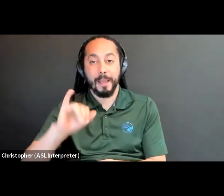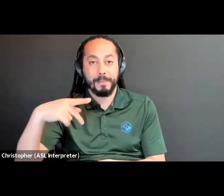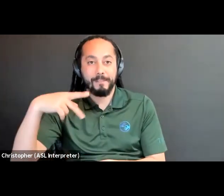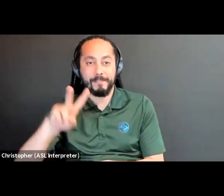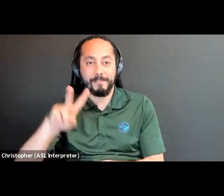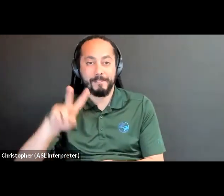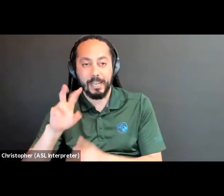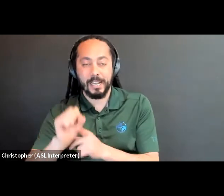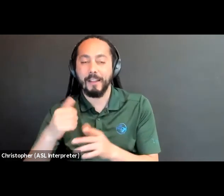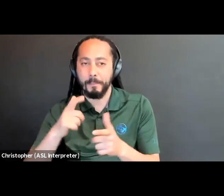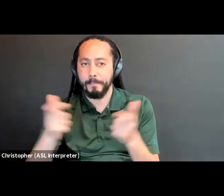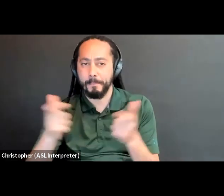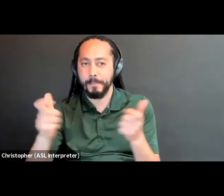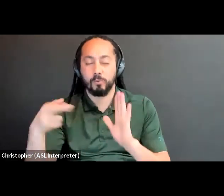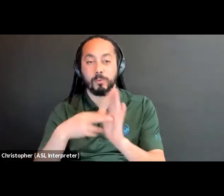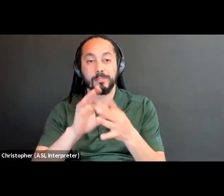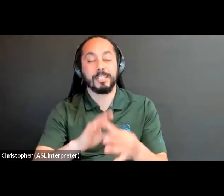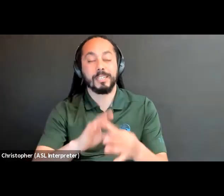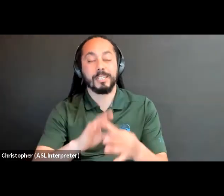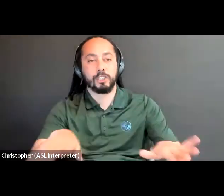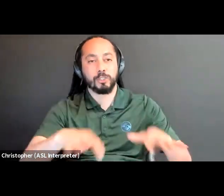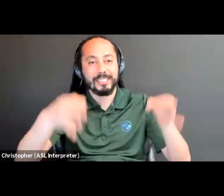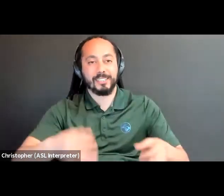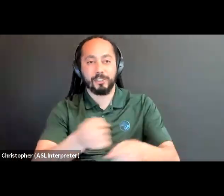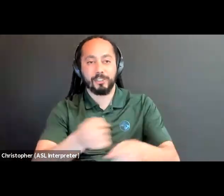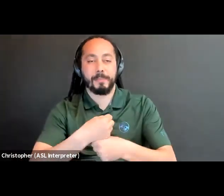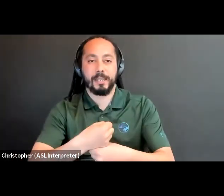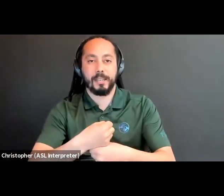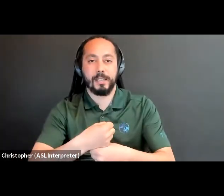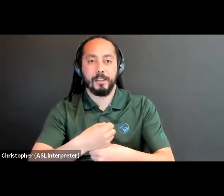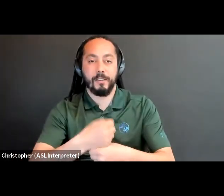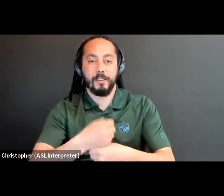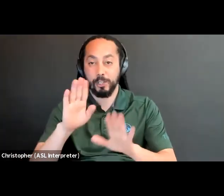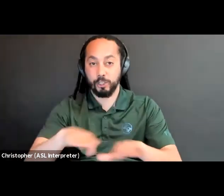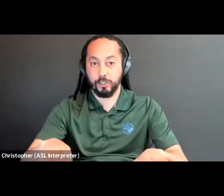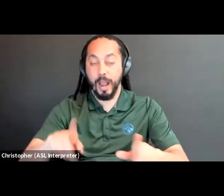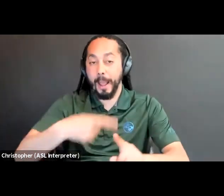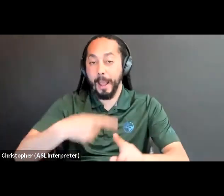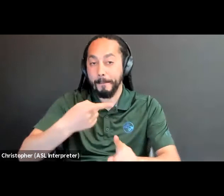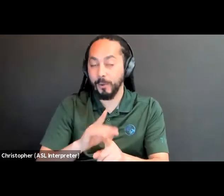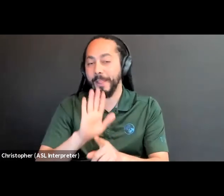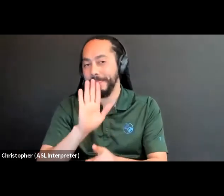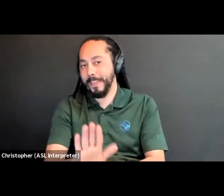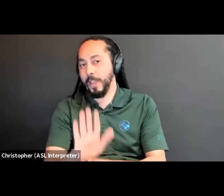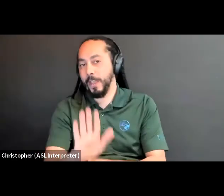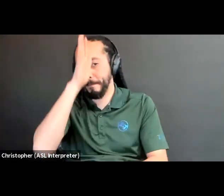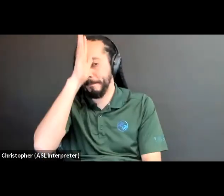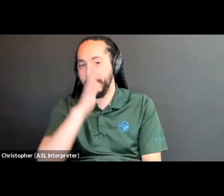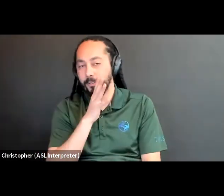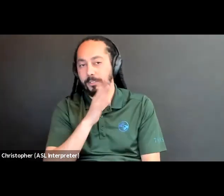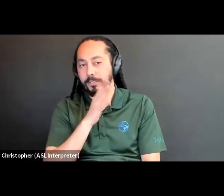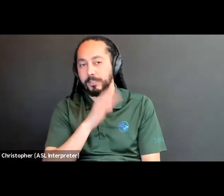in children's decision-making about their parents, and also can affect how